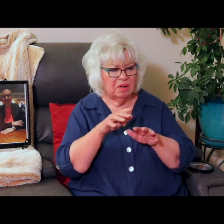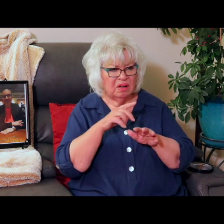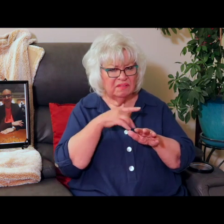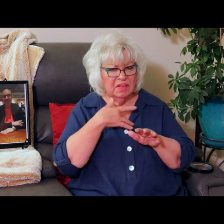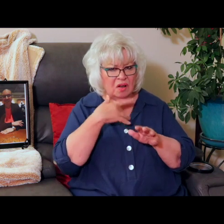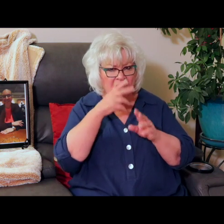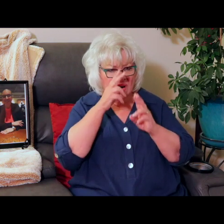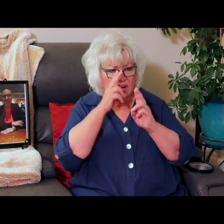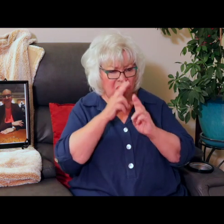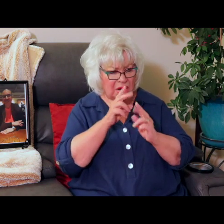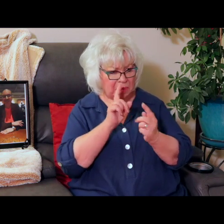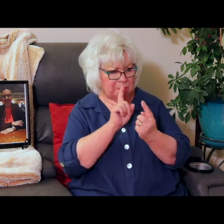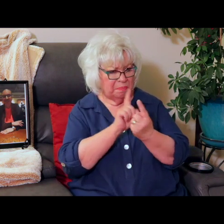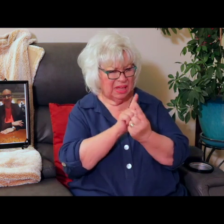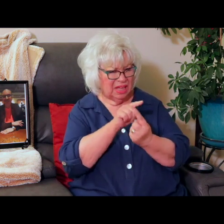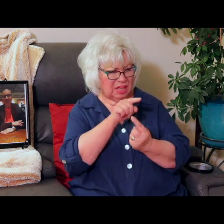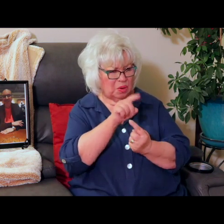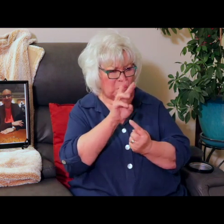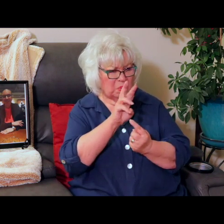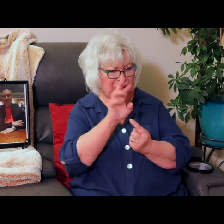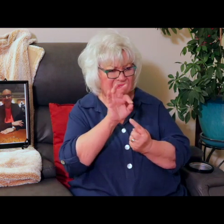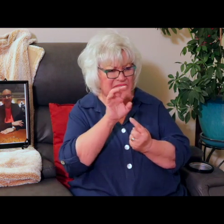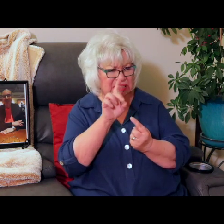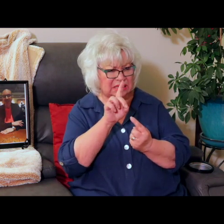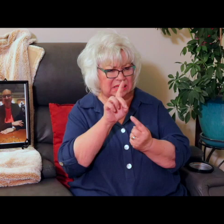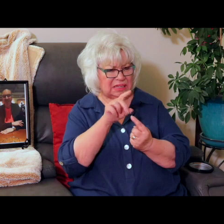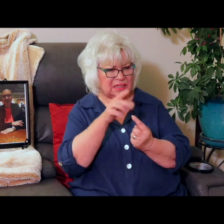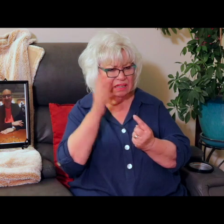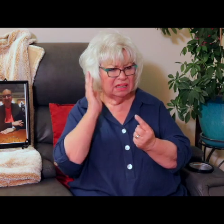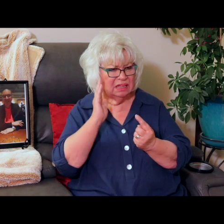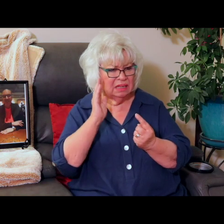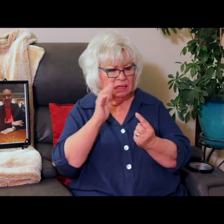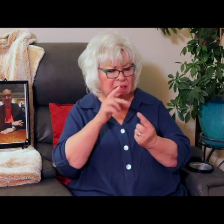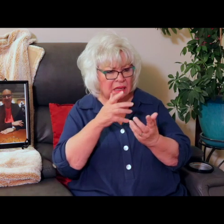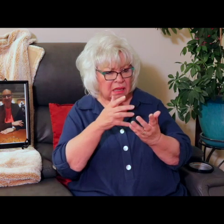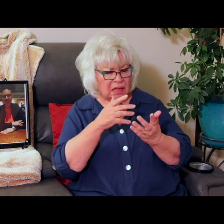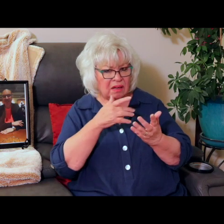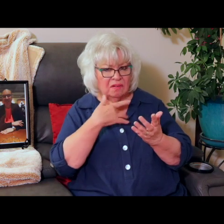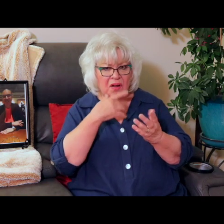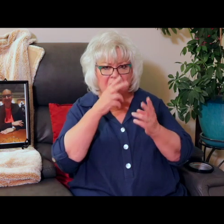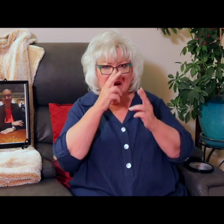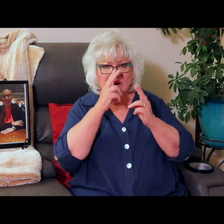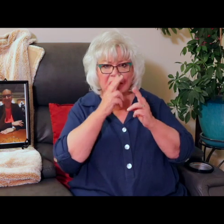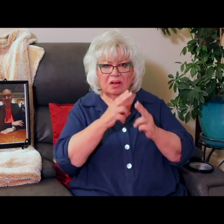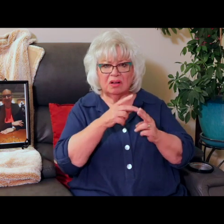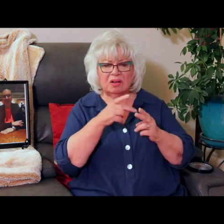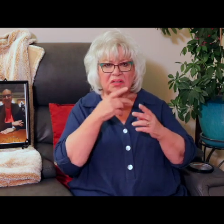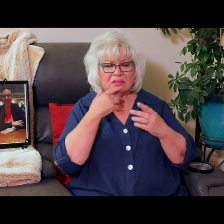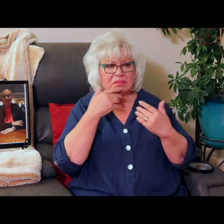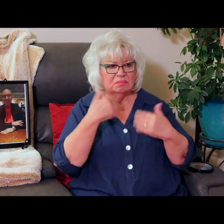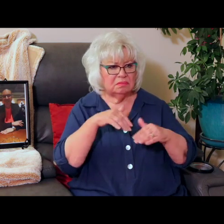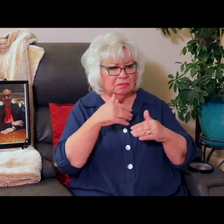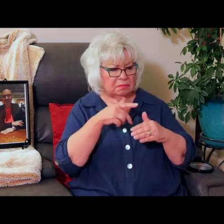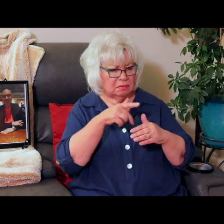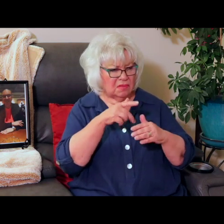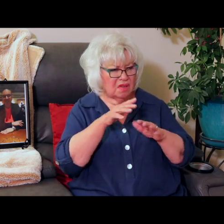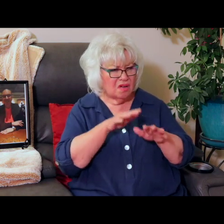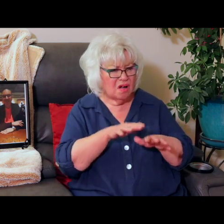so calm. And the doctor said, I am just honored to meet him. As the people at the